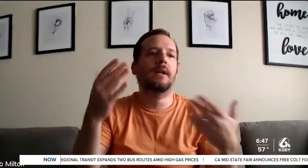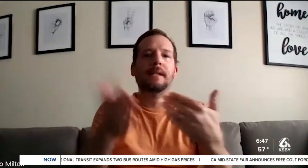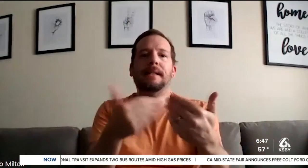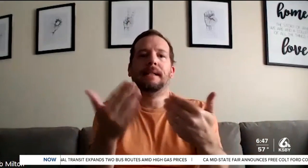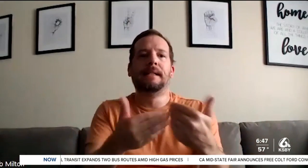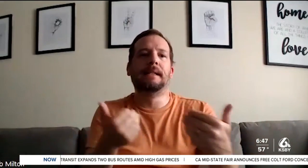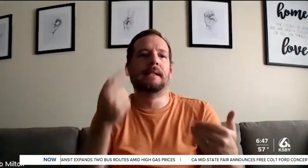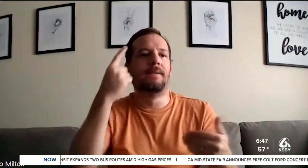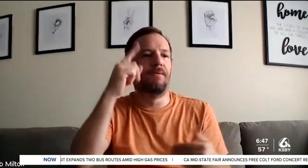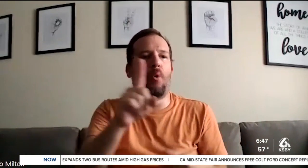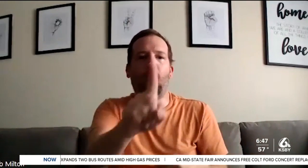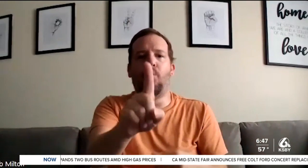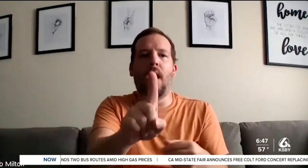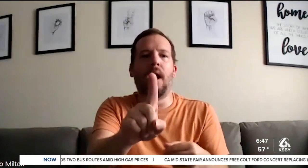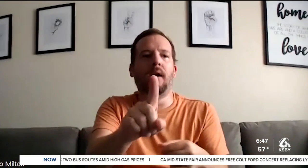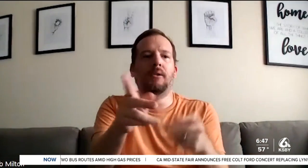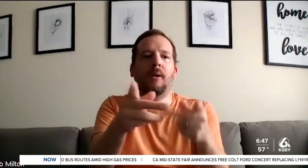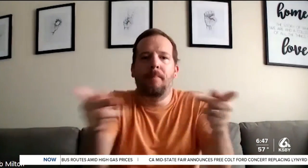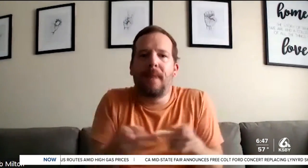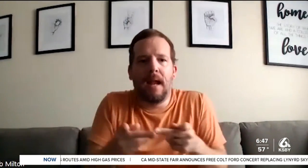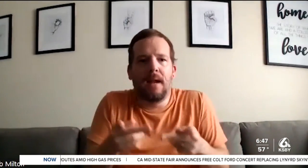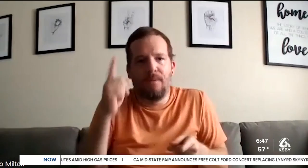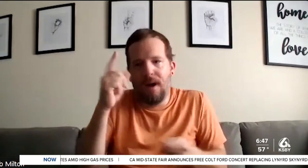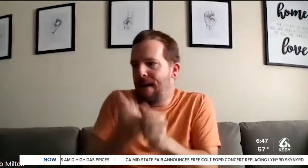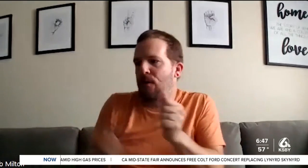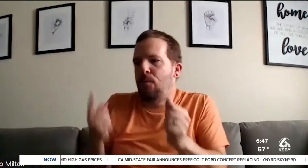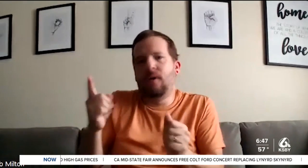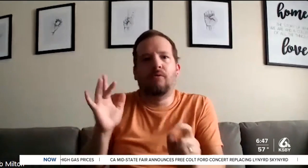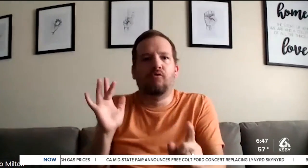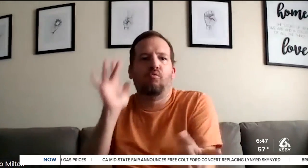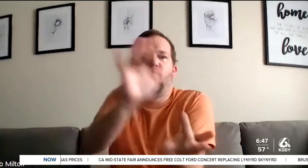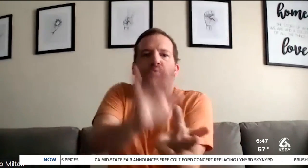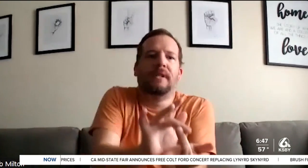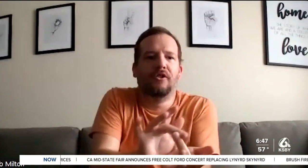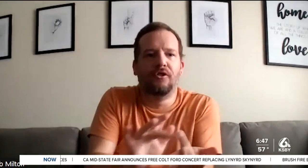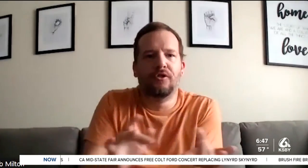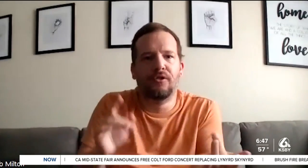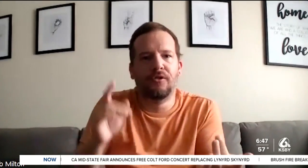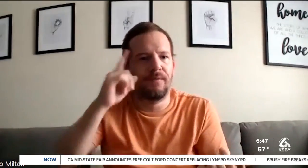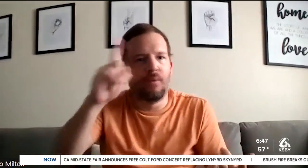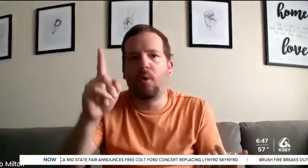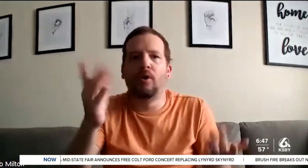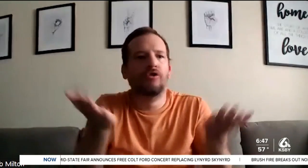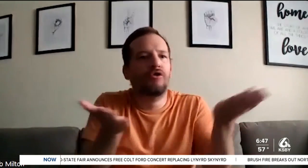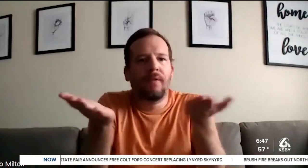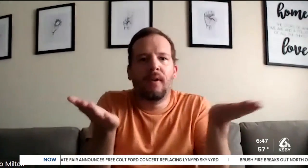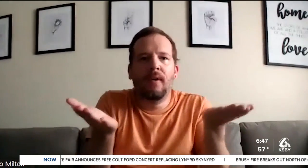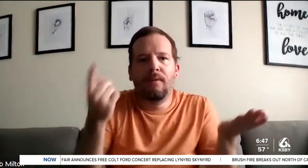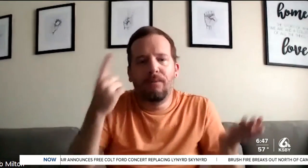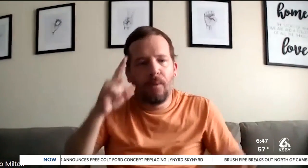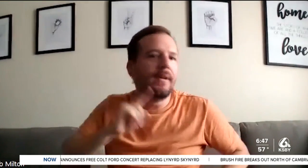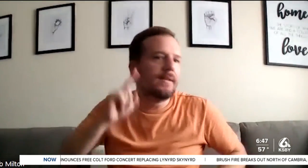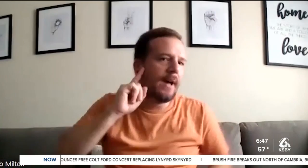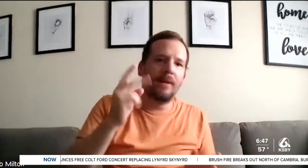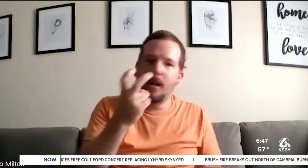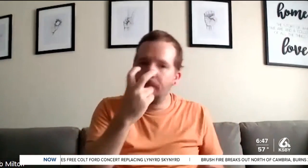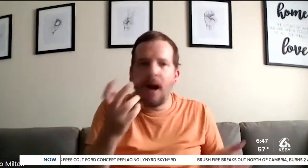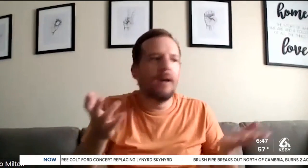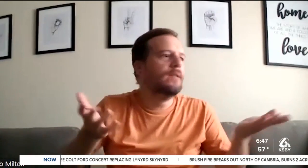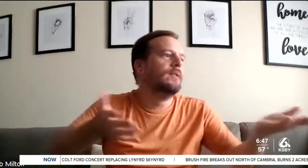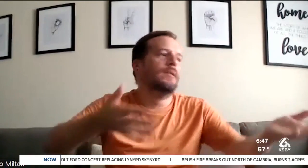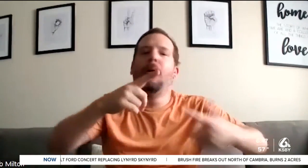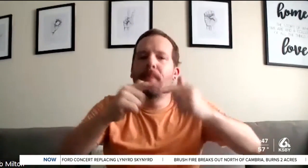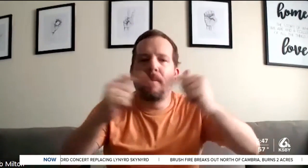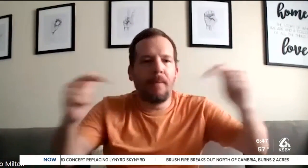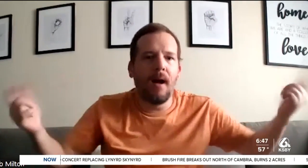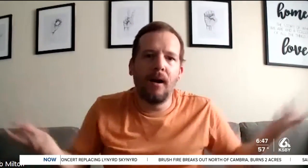and support and it would be easy for, you know, one, for me to go in and just get the